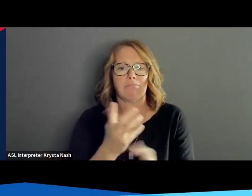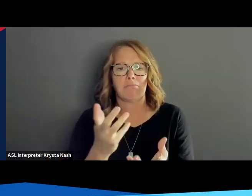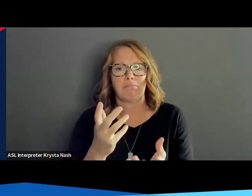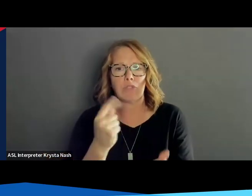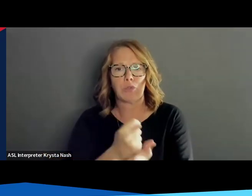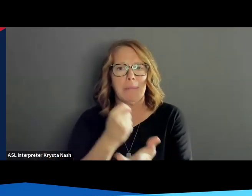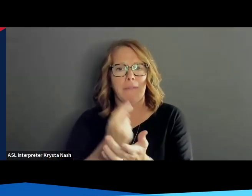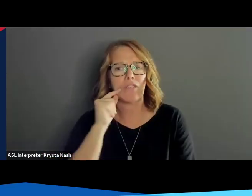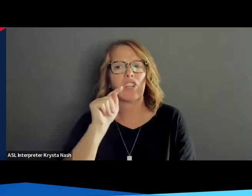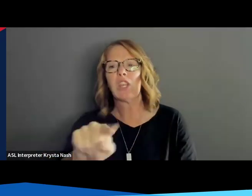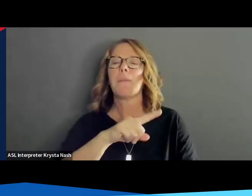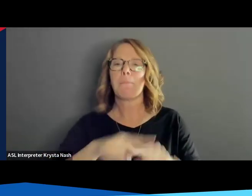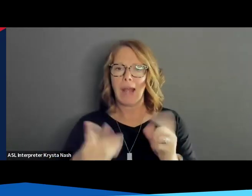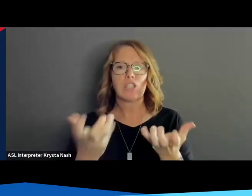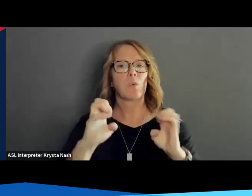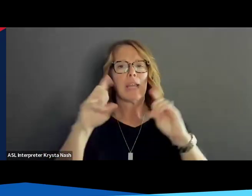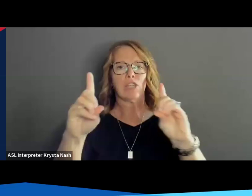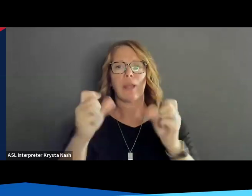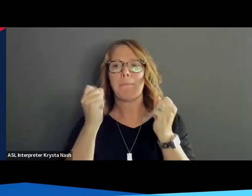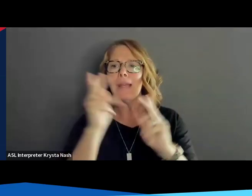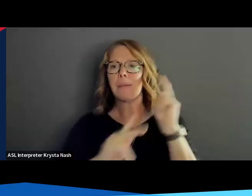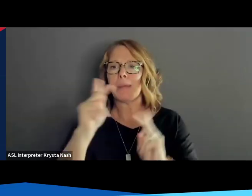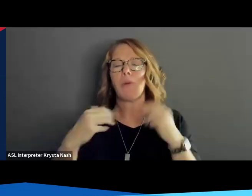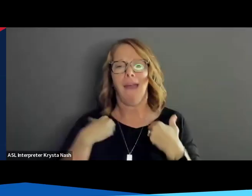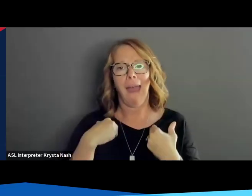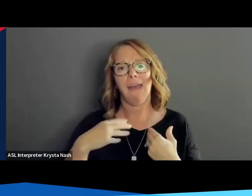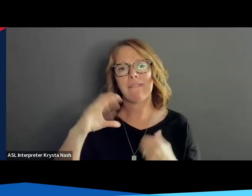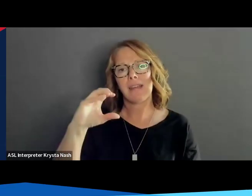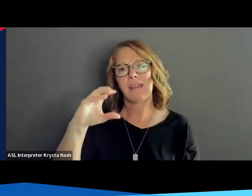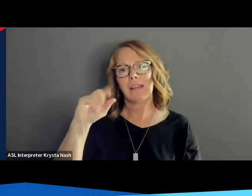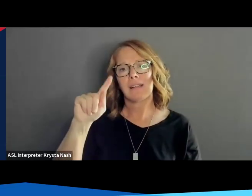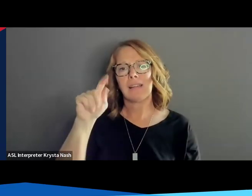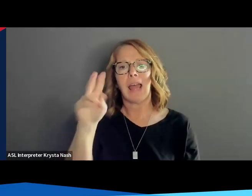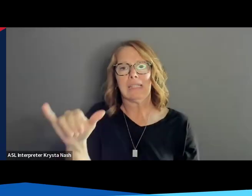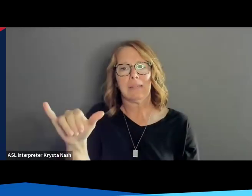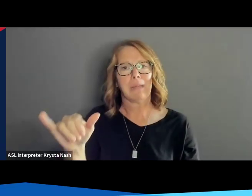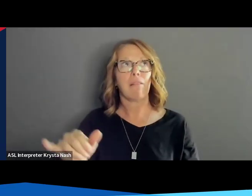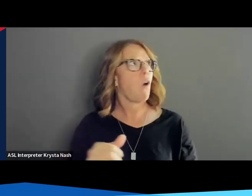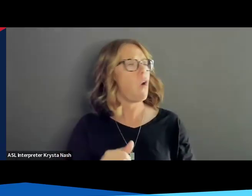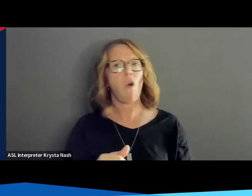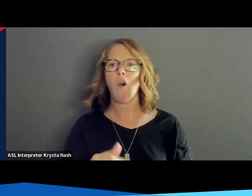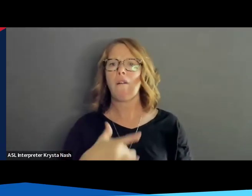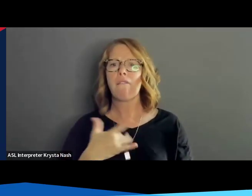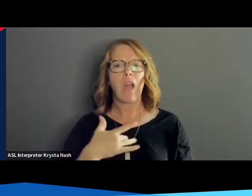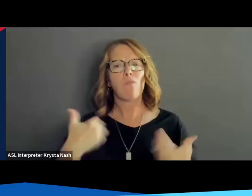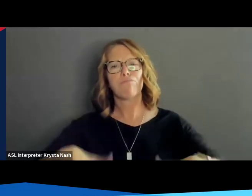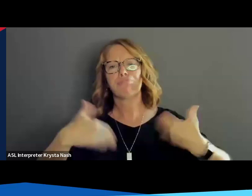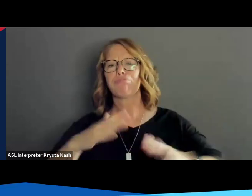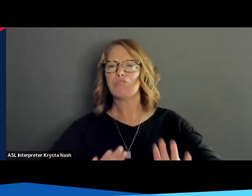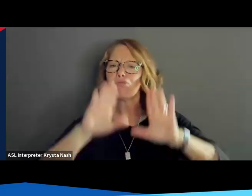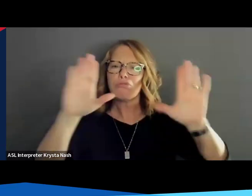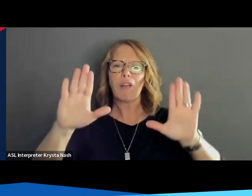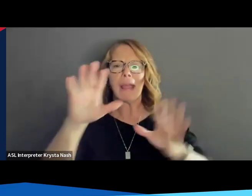to educate people. There are many, many people who have colostomies and they say it's the best thing they've ever done in their life. And they really become advocates